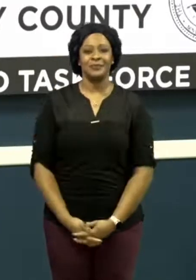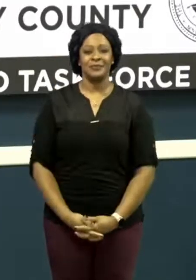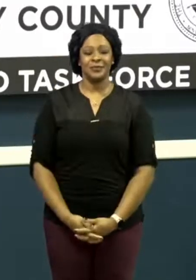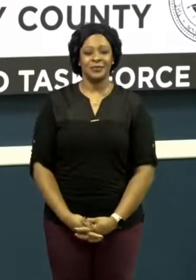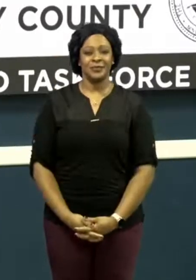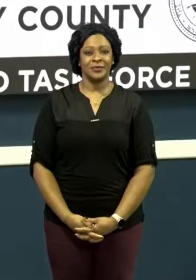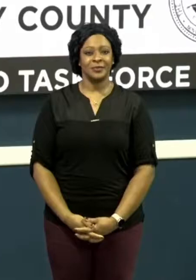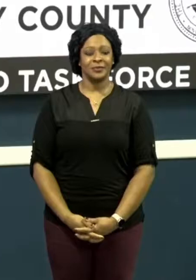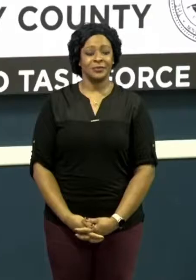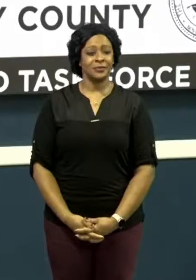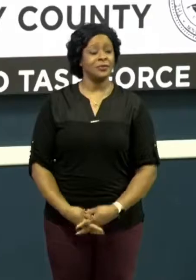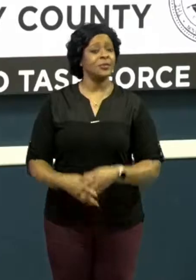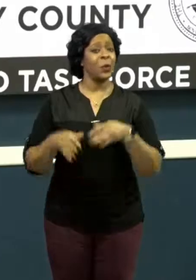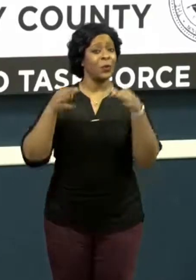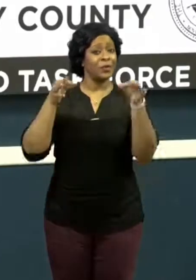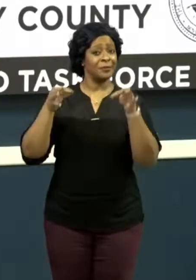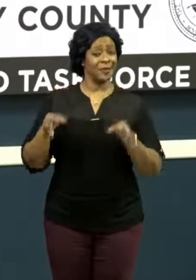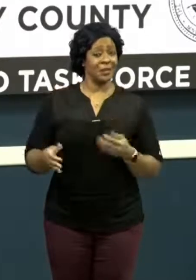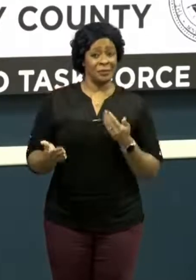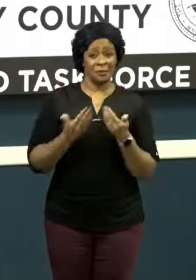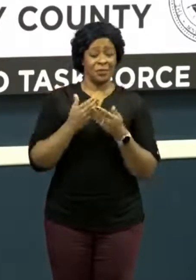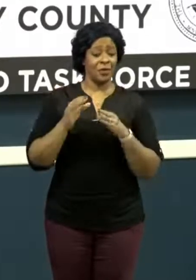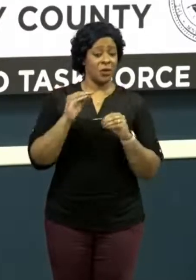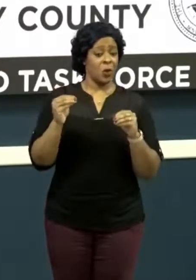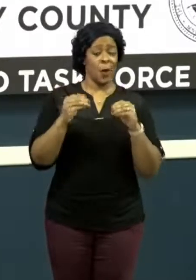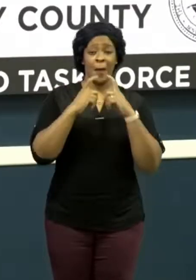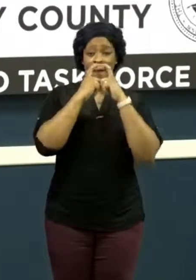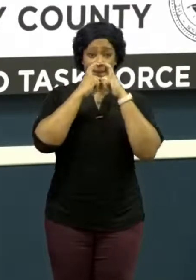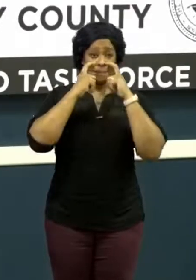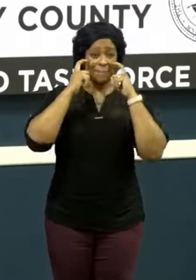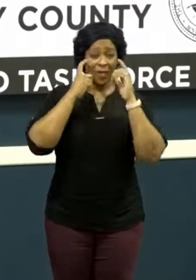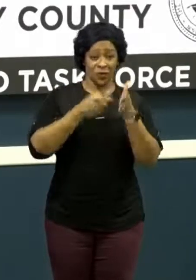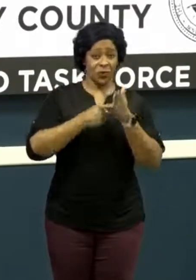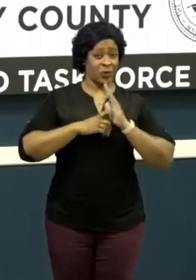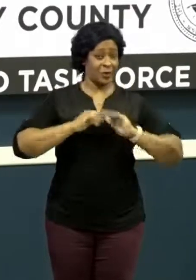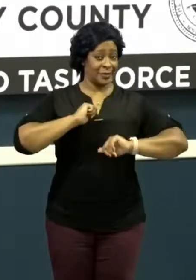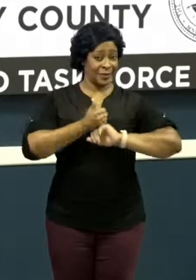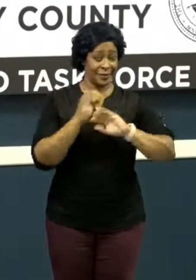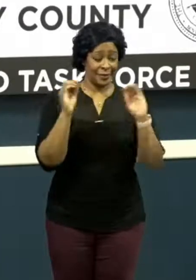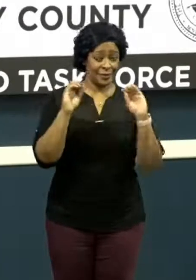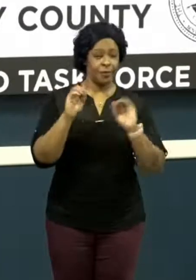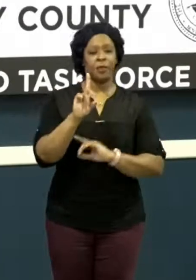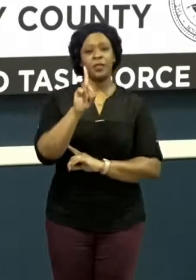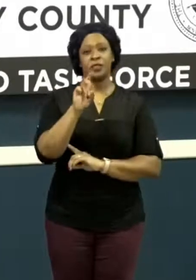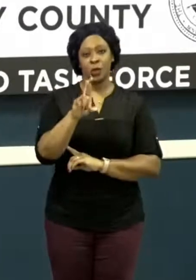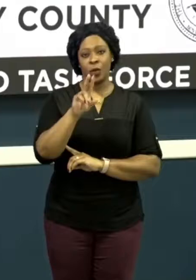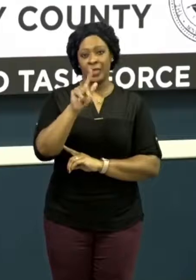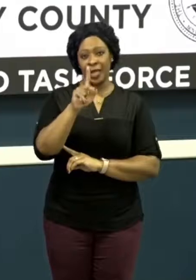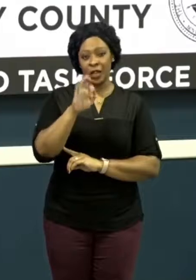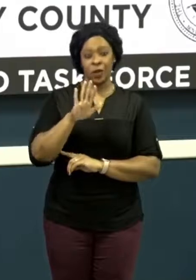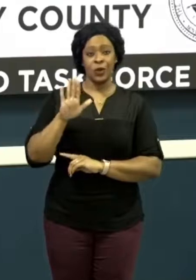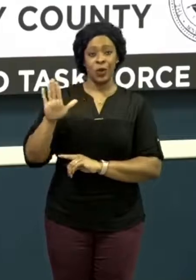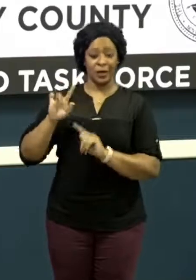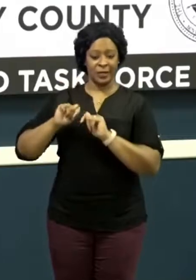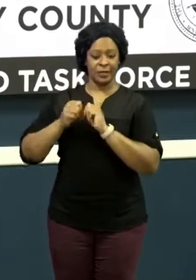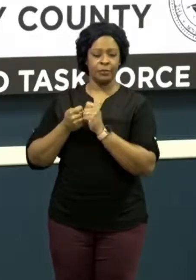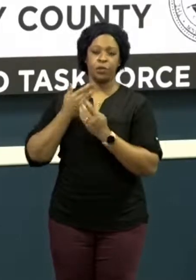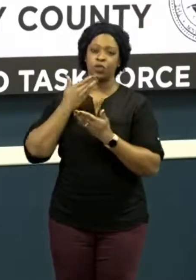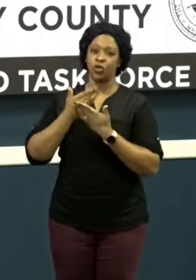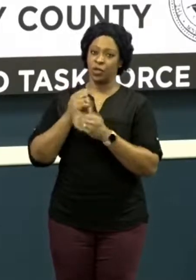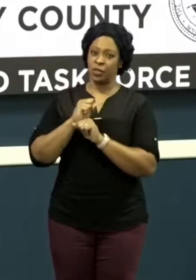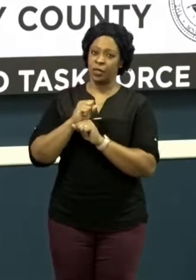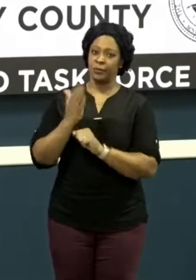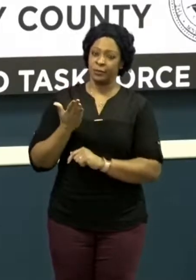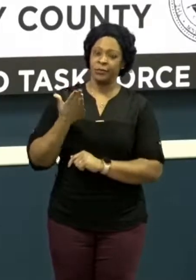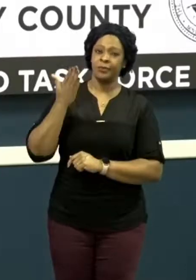I do want to mention to everybody that though there is no mask mandate in place, Dr. Taylor and her team have done a good job of requesting